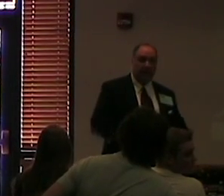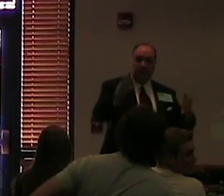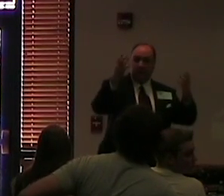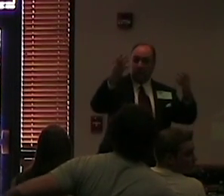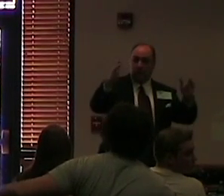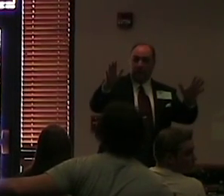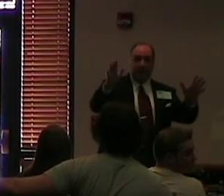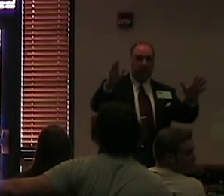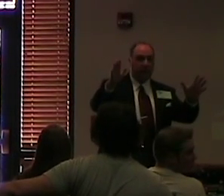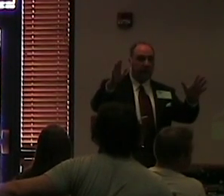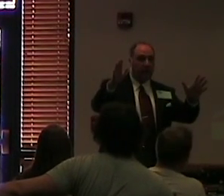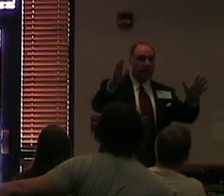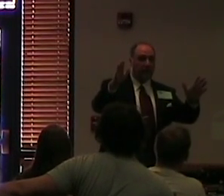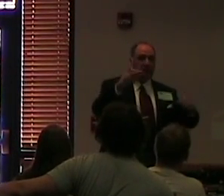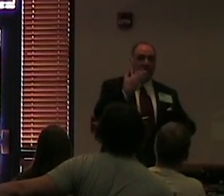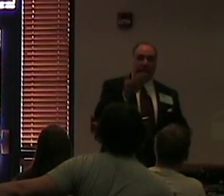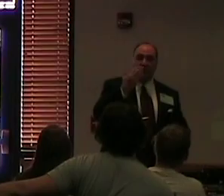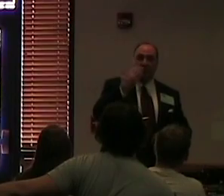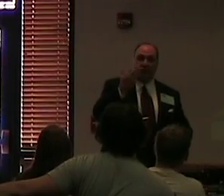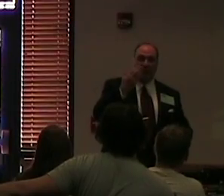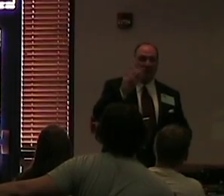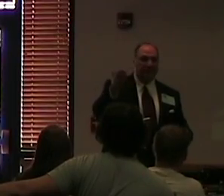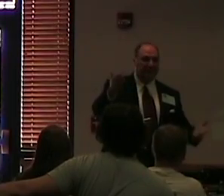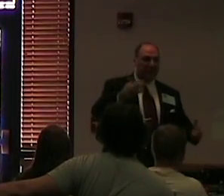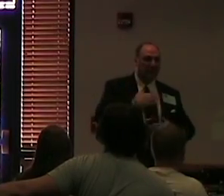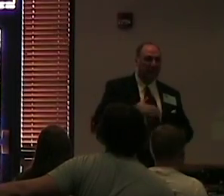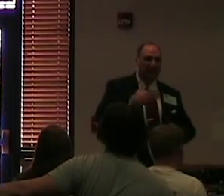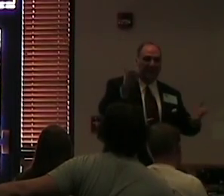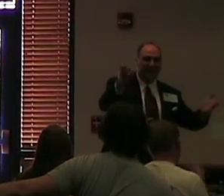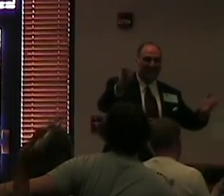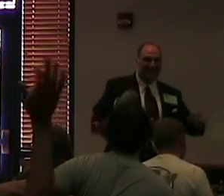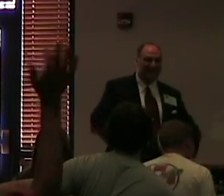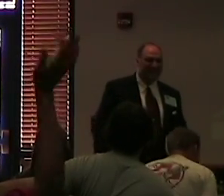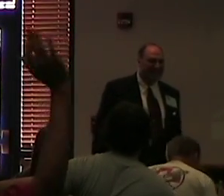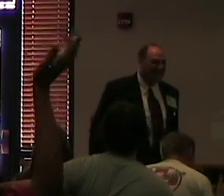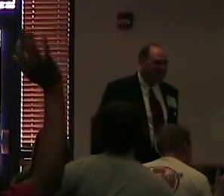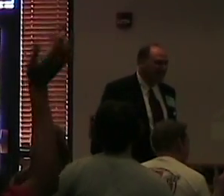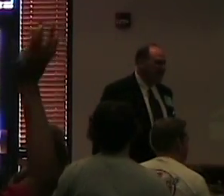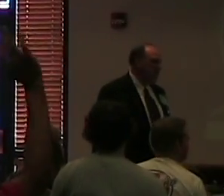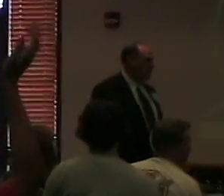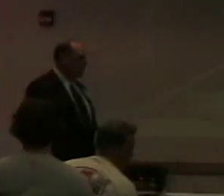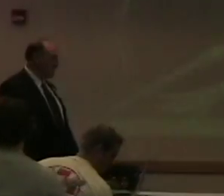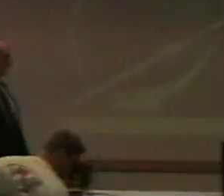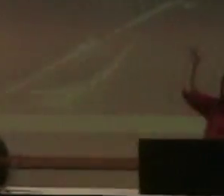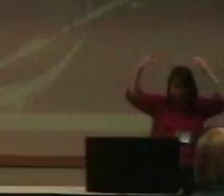So with that, bring it to a close. Thank you very much. Appreciate it.